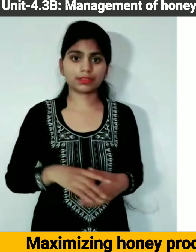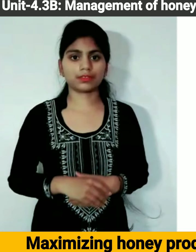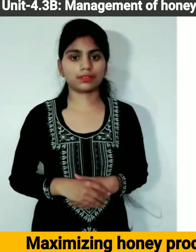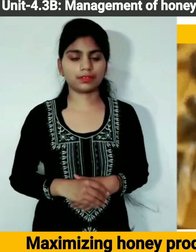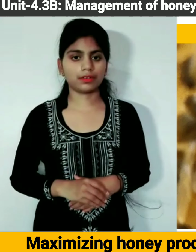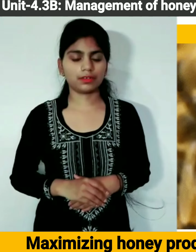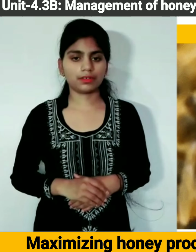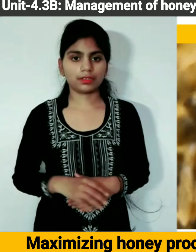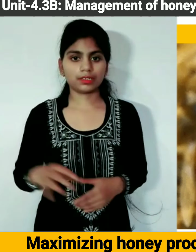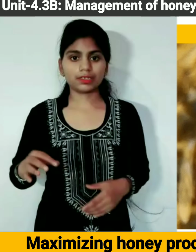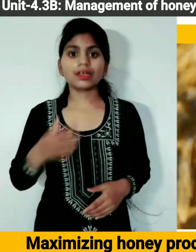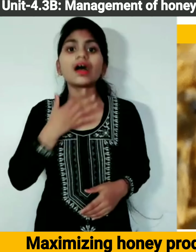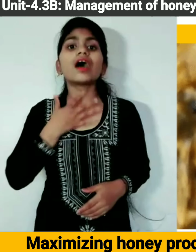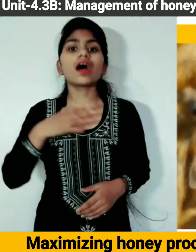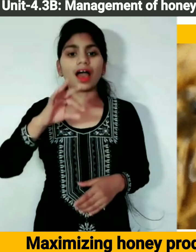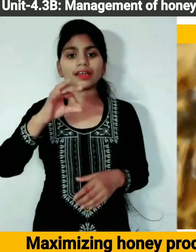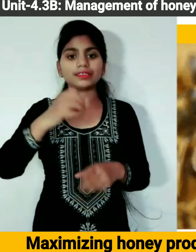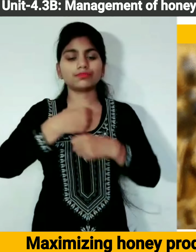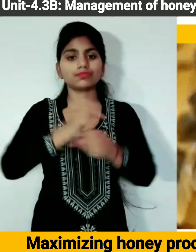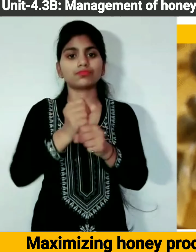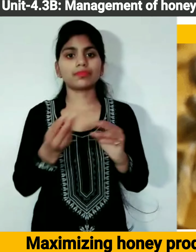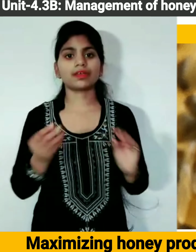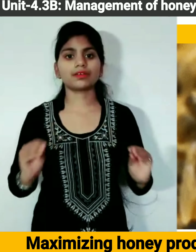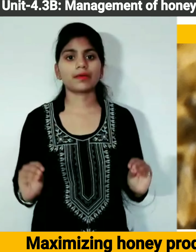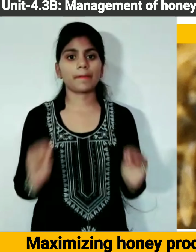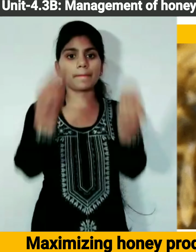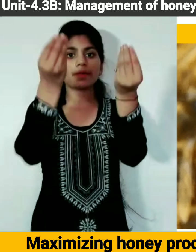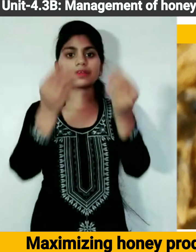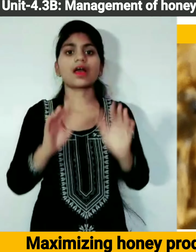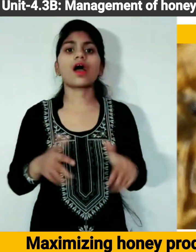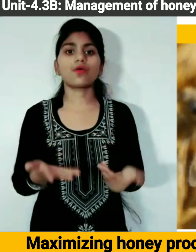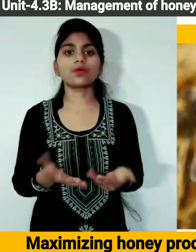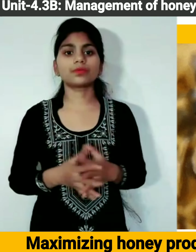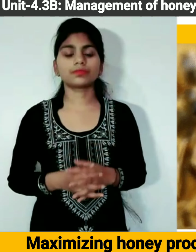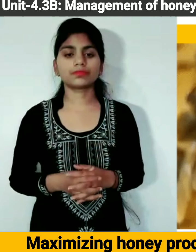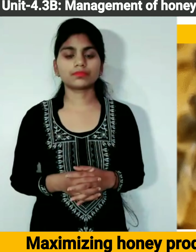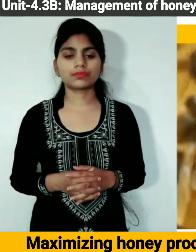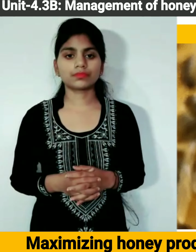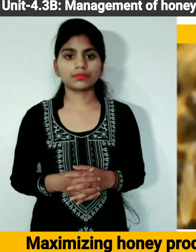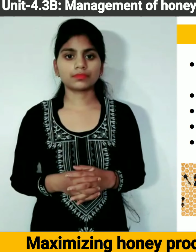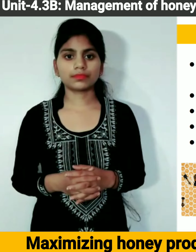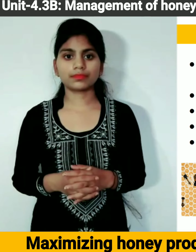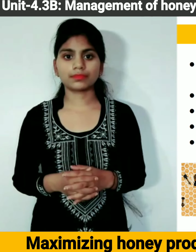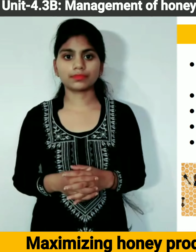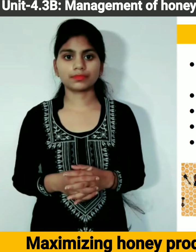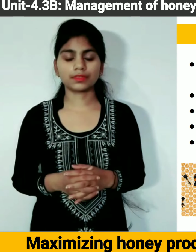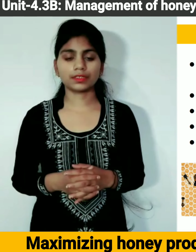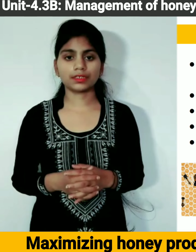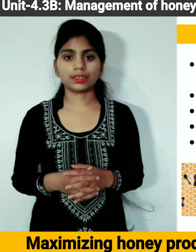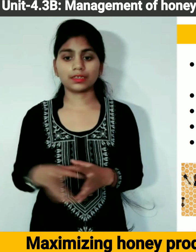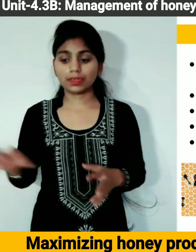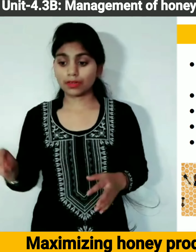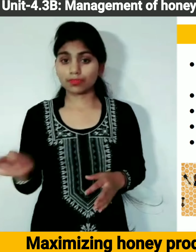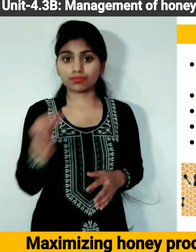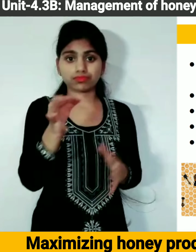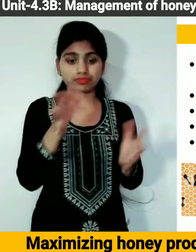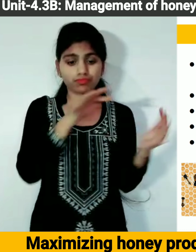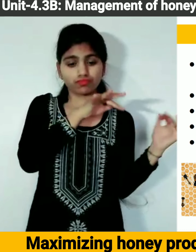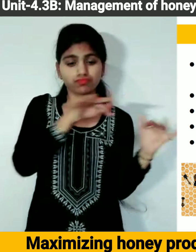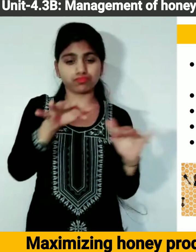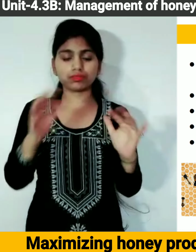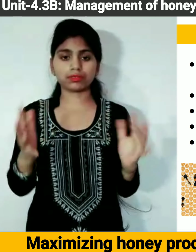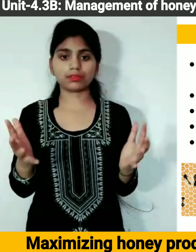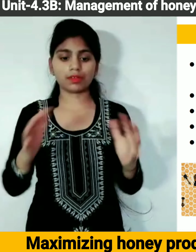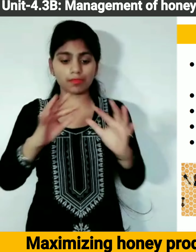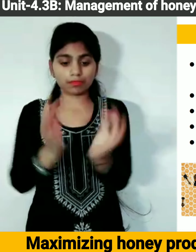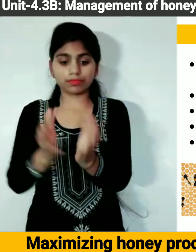Maximizing honey production. To build the maximum strength of honeybee, following points